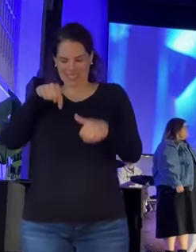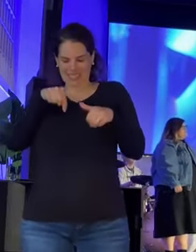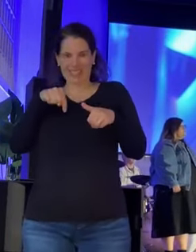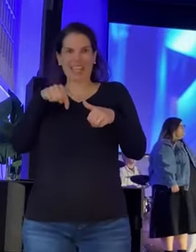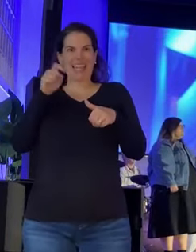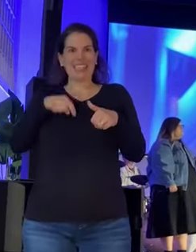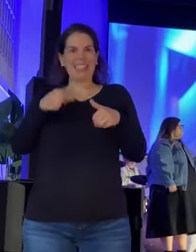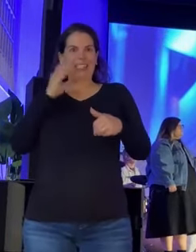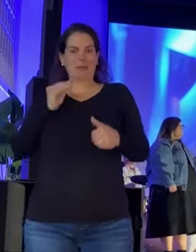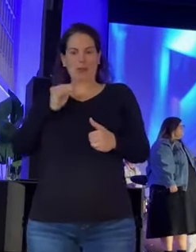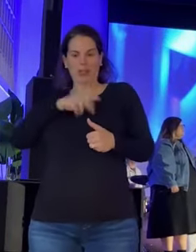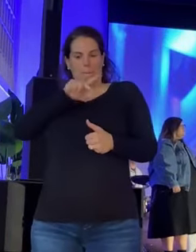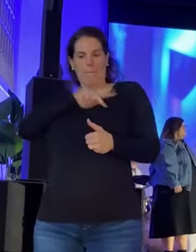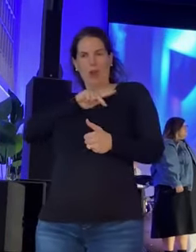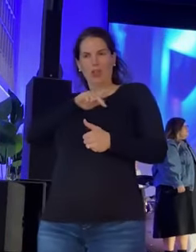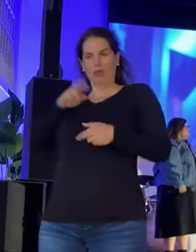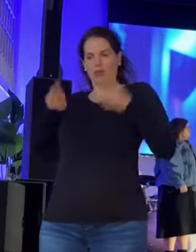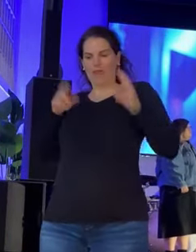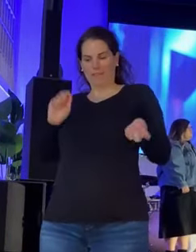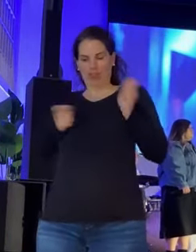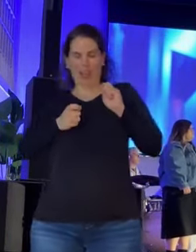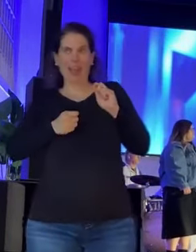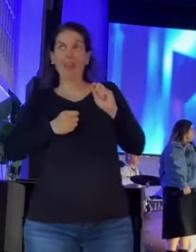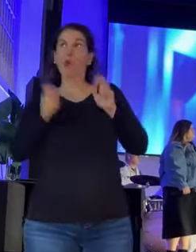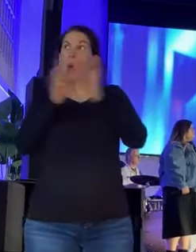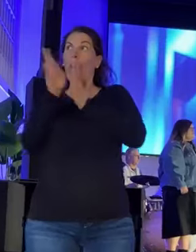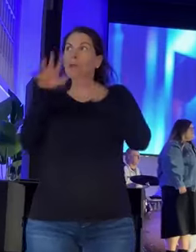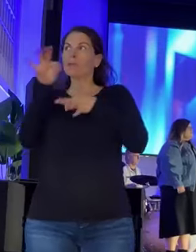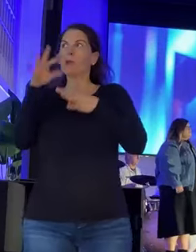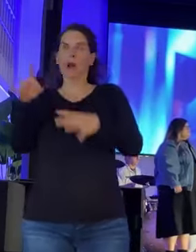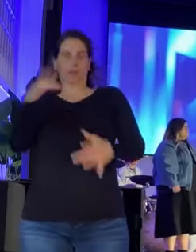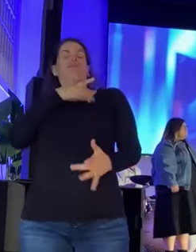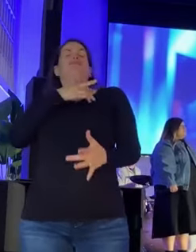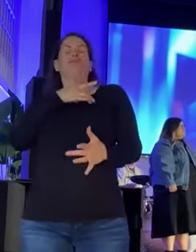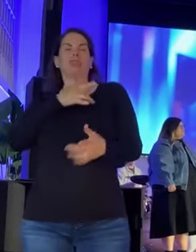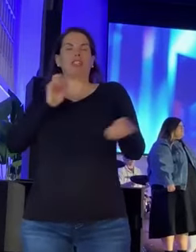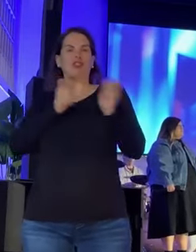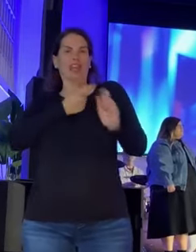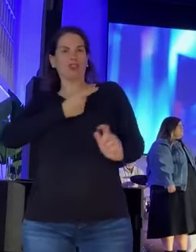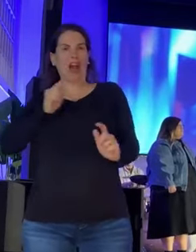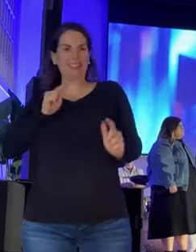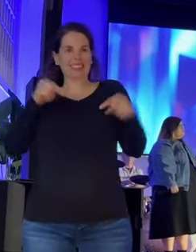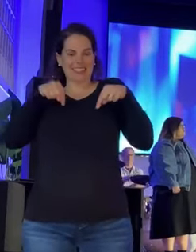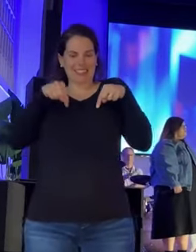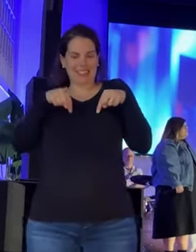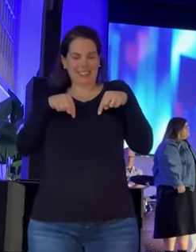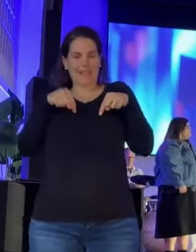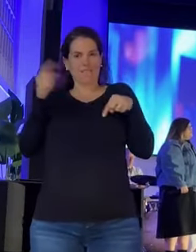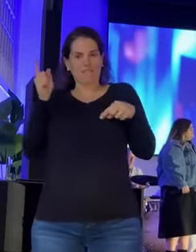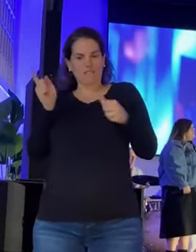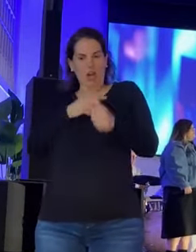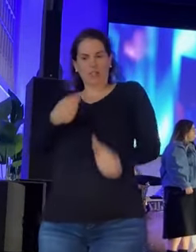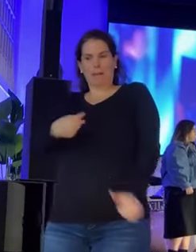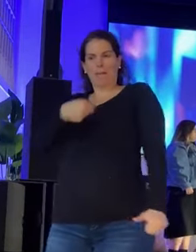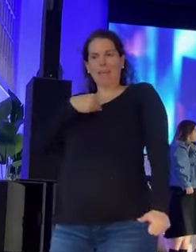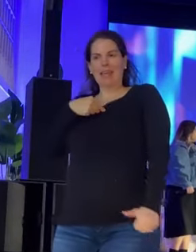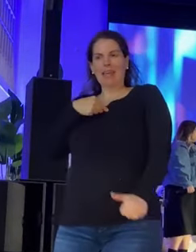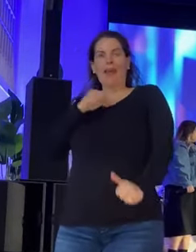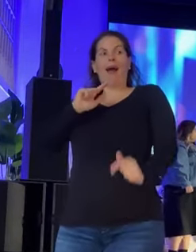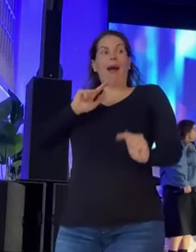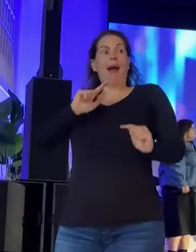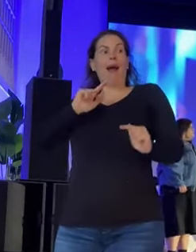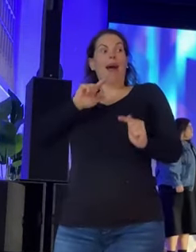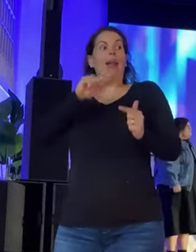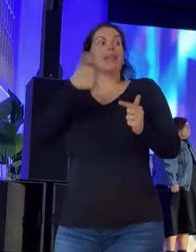need revival. That Holy Spirit wants to bring revival to you, to your